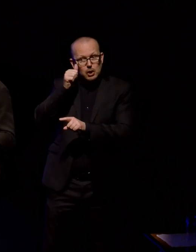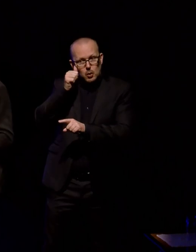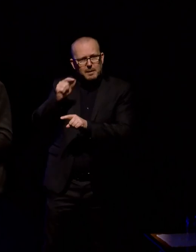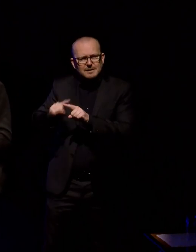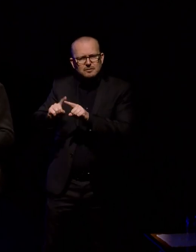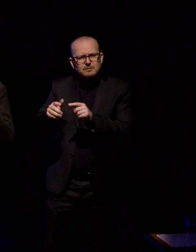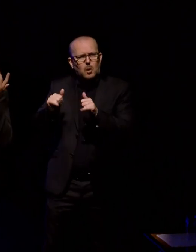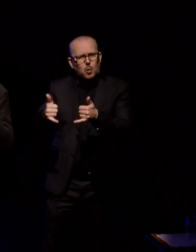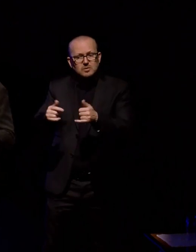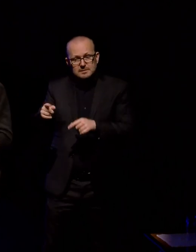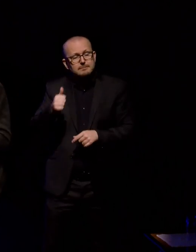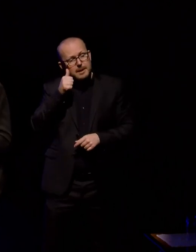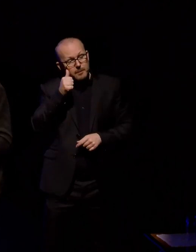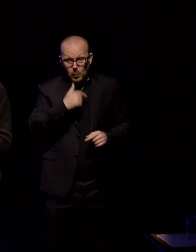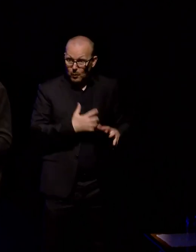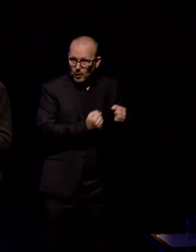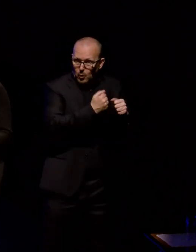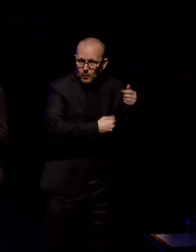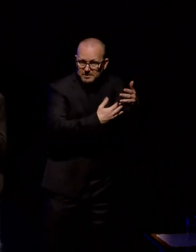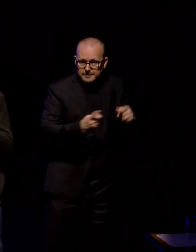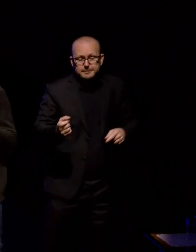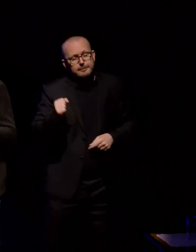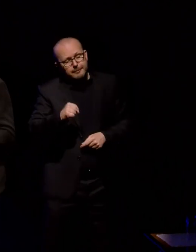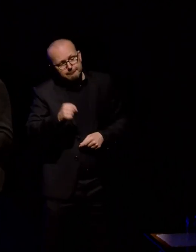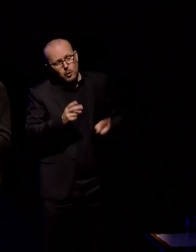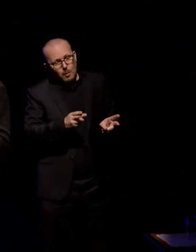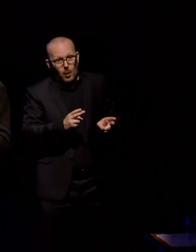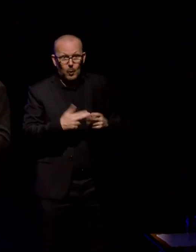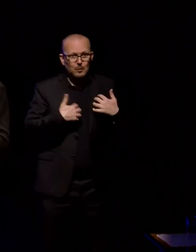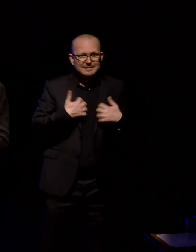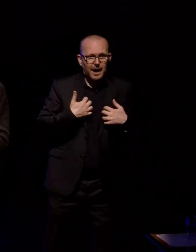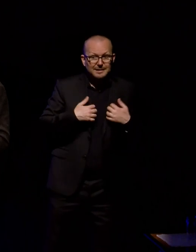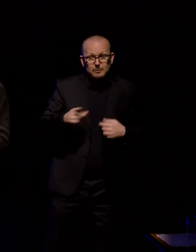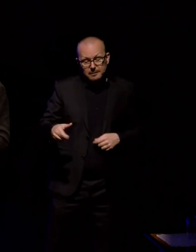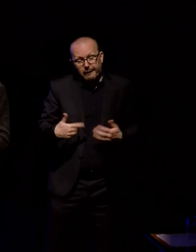yeah, that's normal, another one. And we were so excited about it.